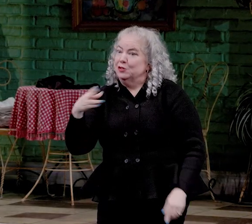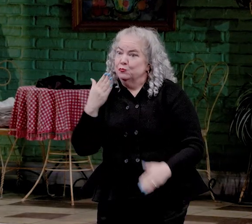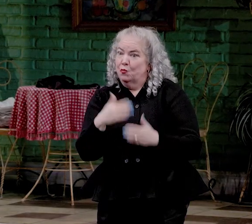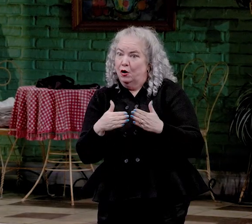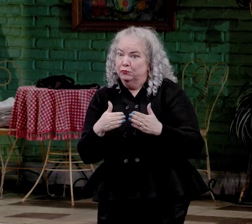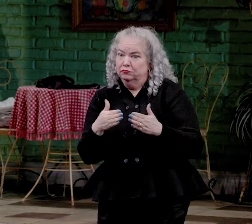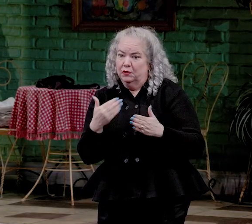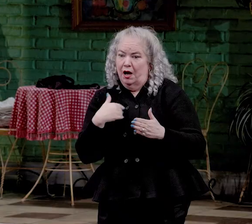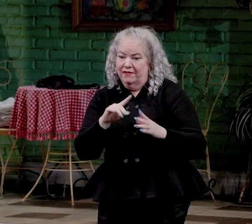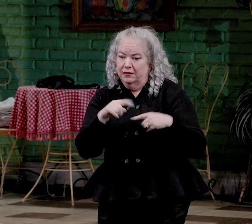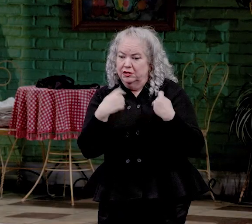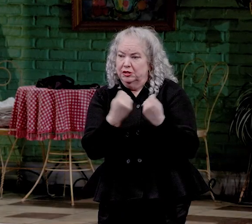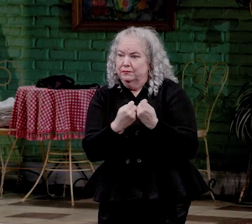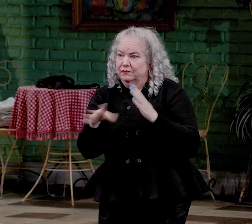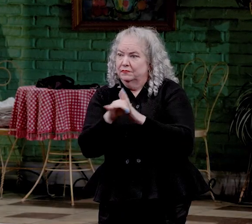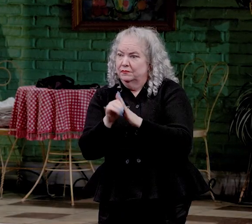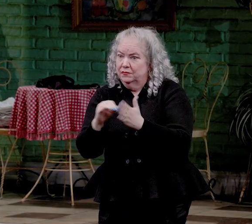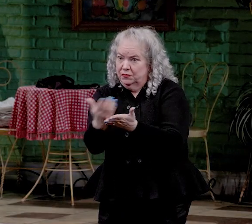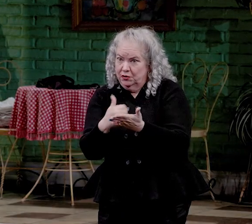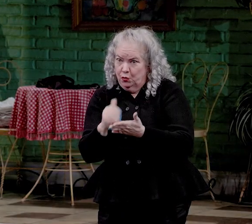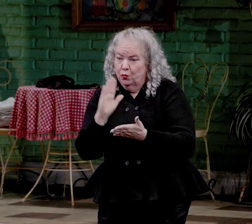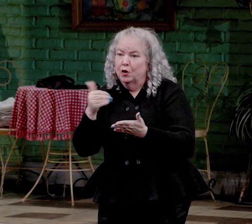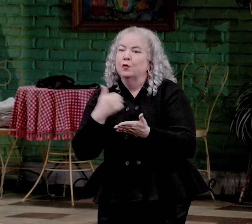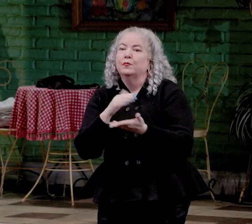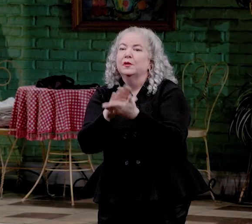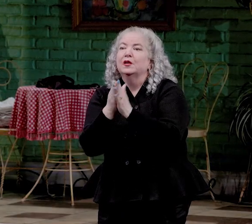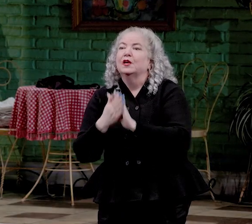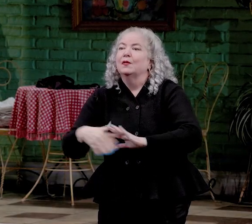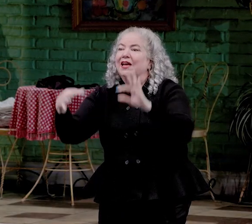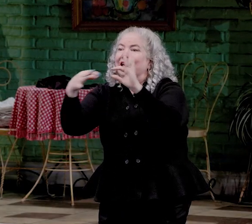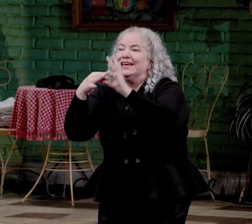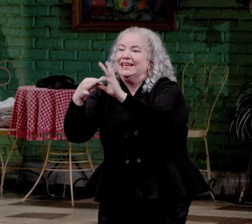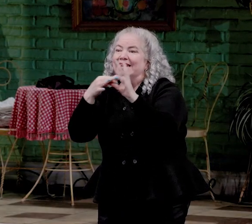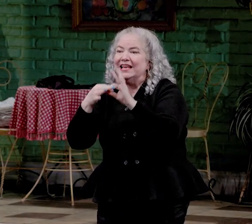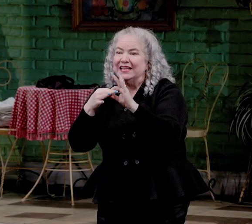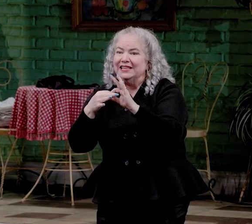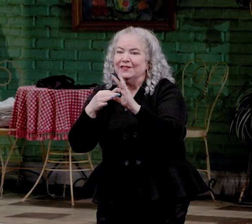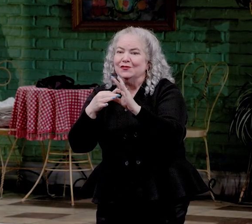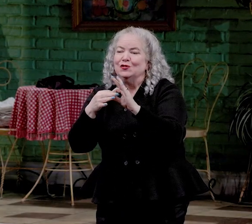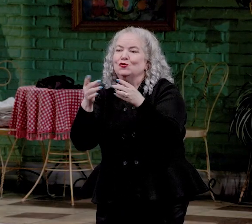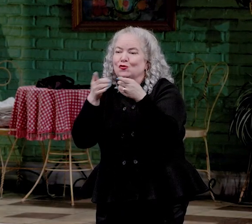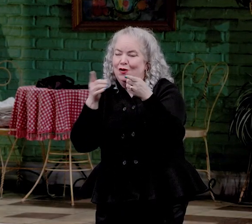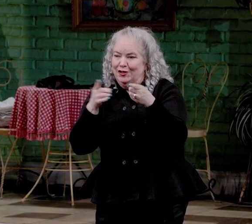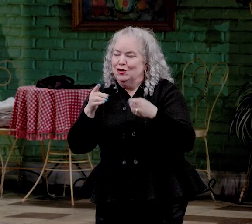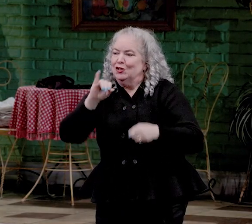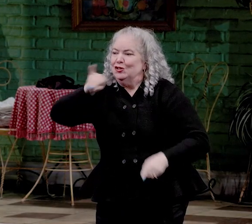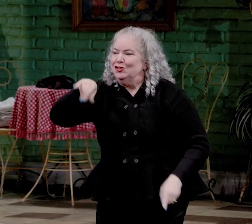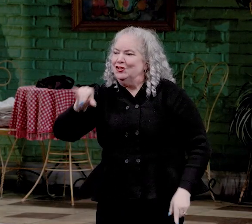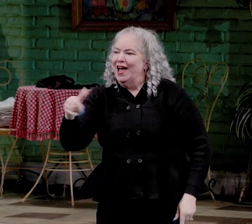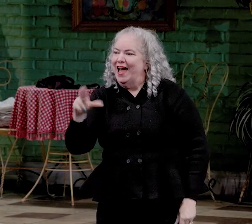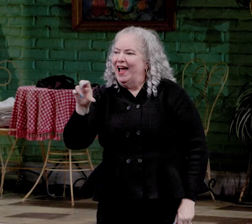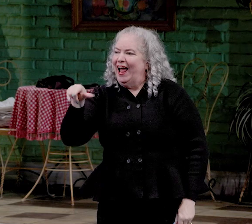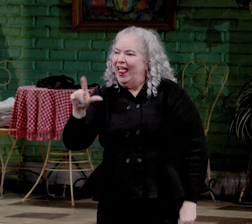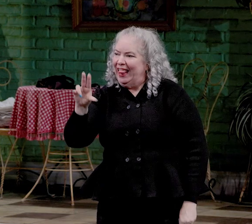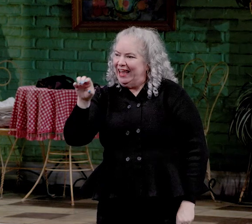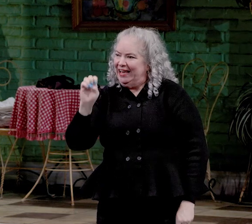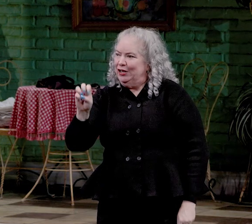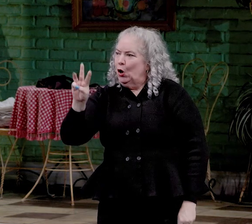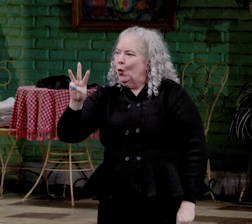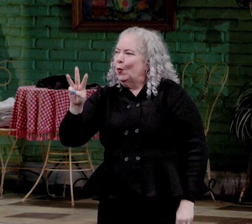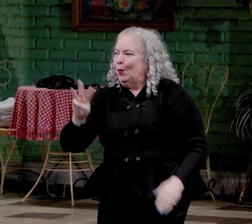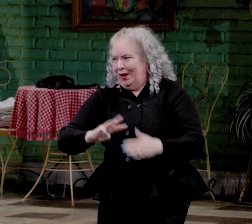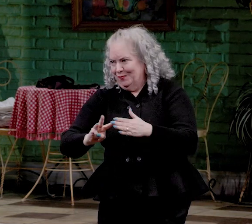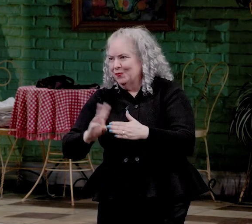team. Next year, our director of connectivity, Jacqueline Raymond Wegman, will be joining that team. And I'm also